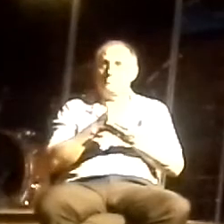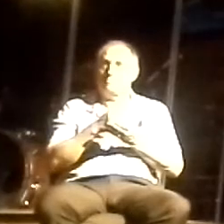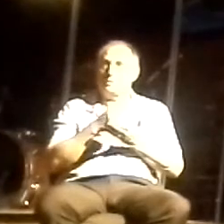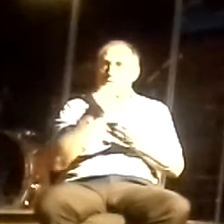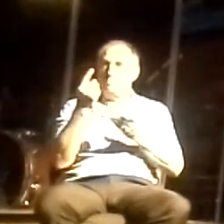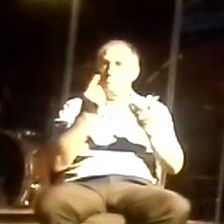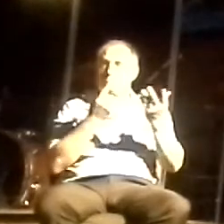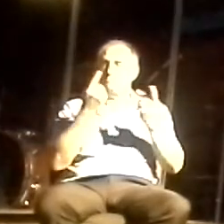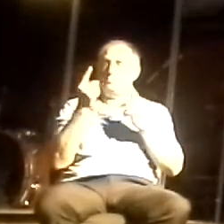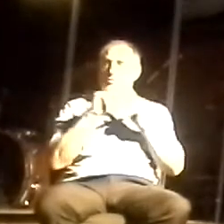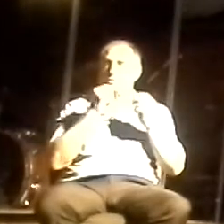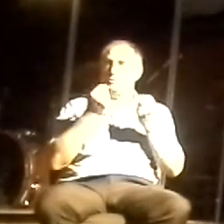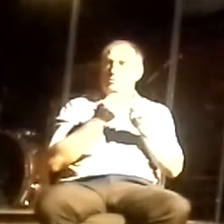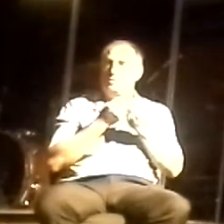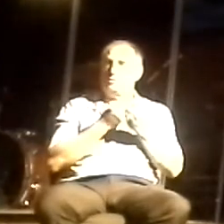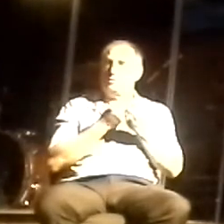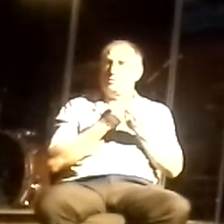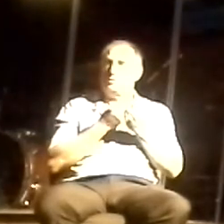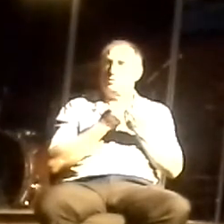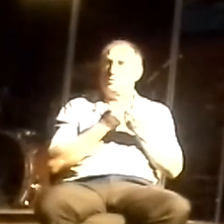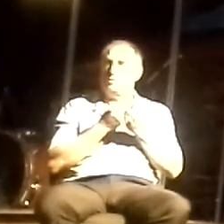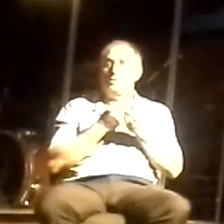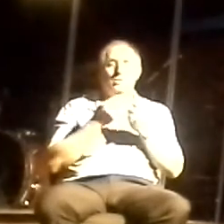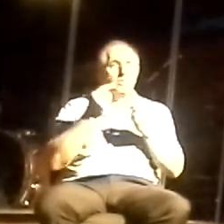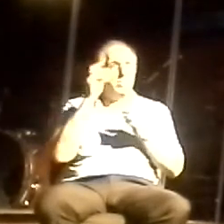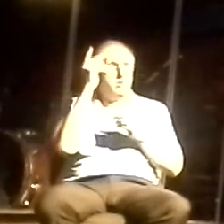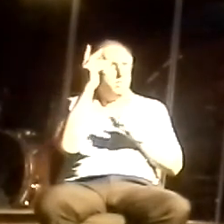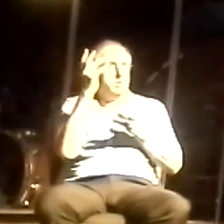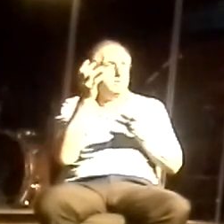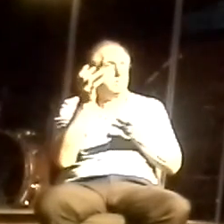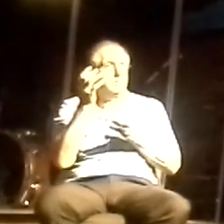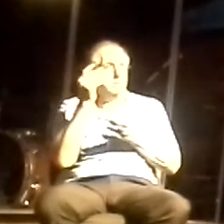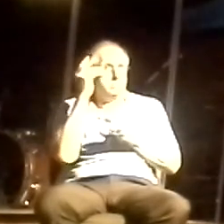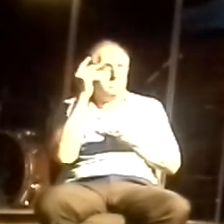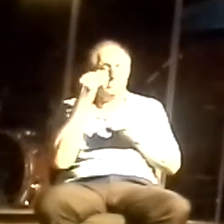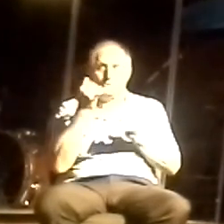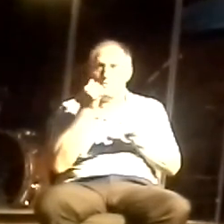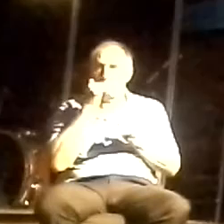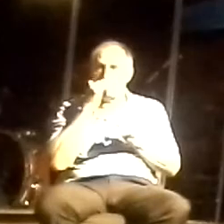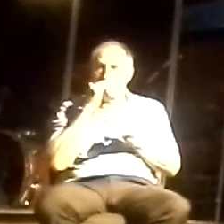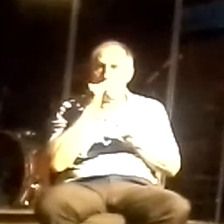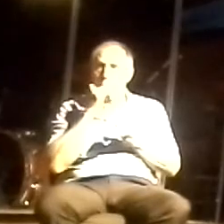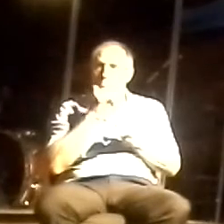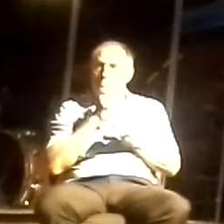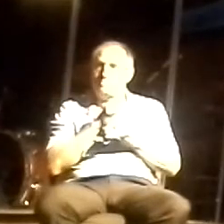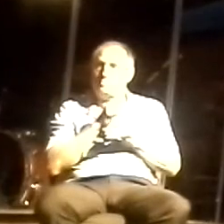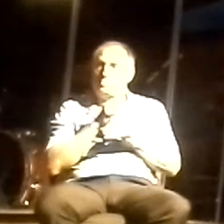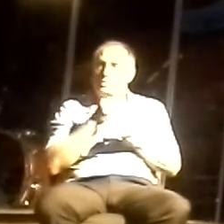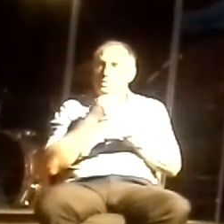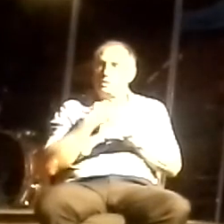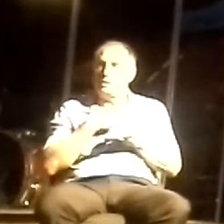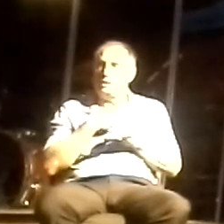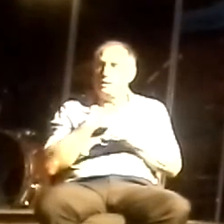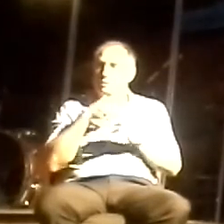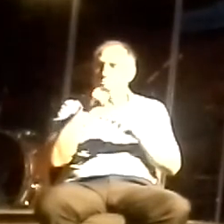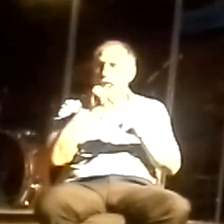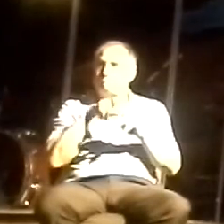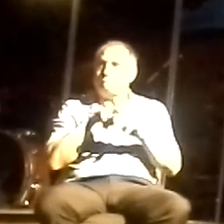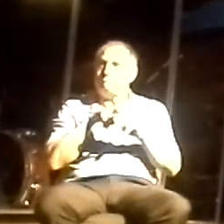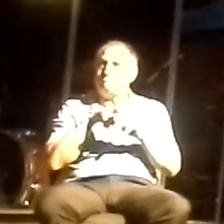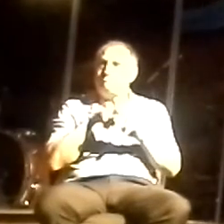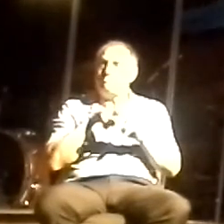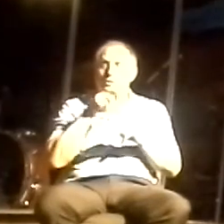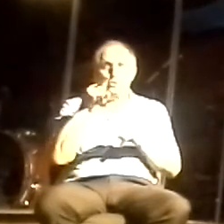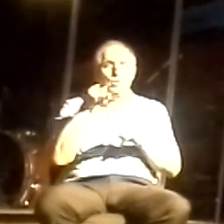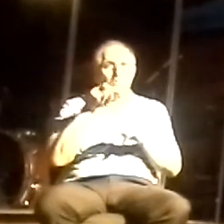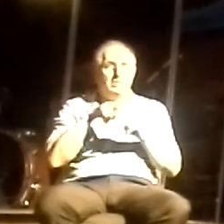now. They're passing out the elements. Are you receiving communion today? Here's the thought I want you to think about. I have sat. You have